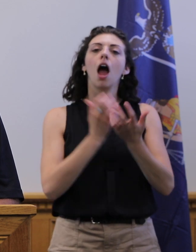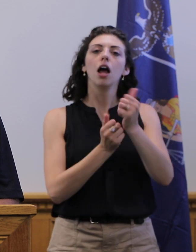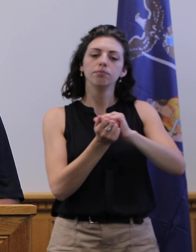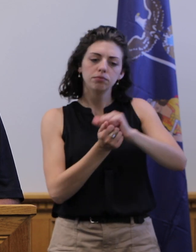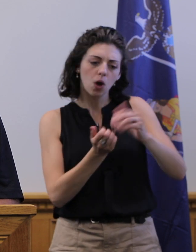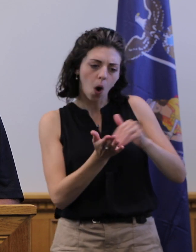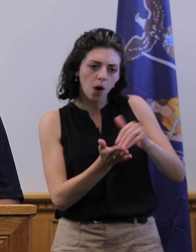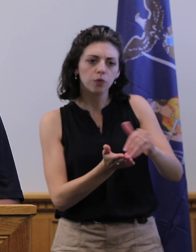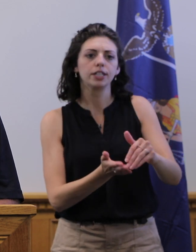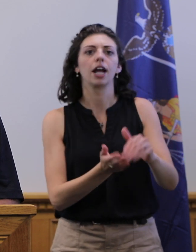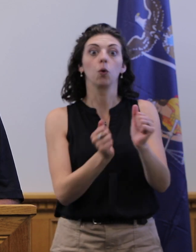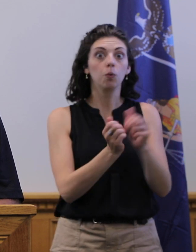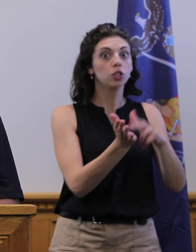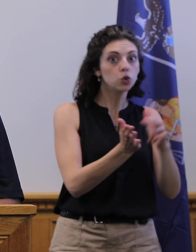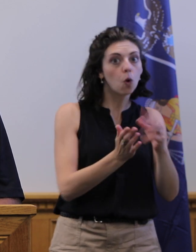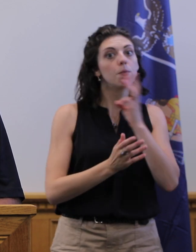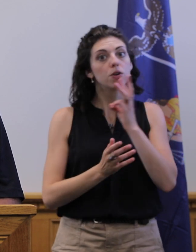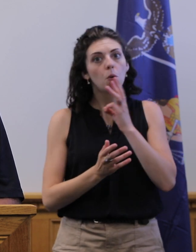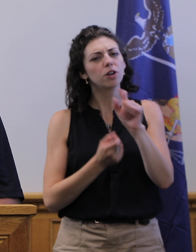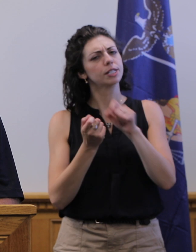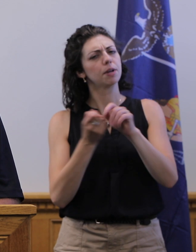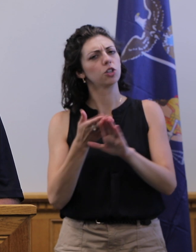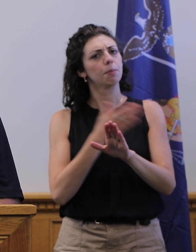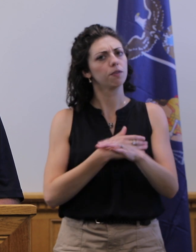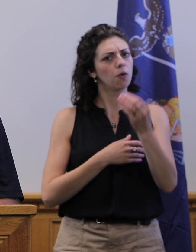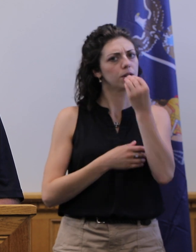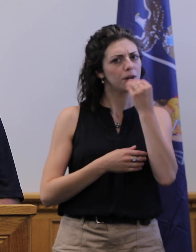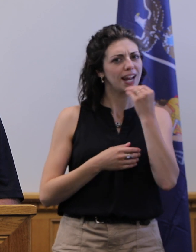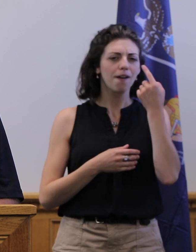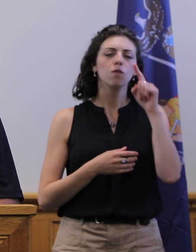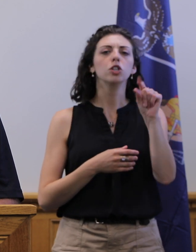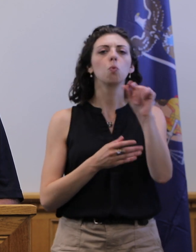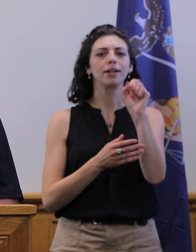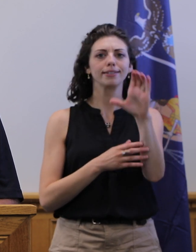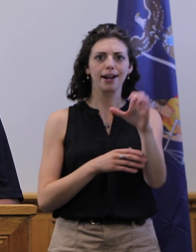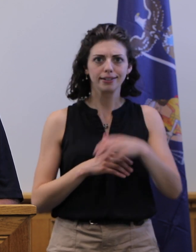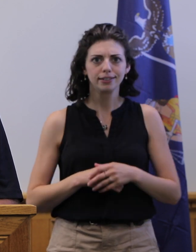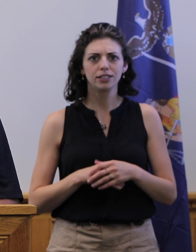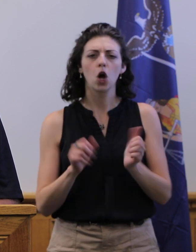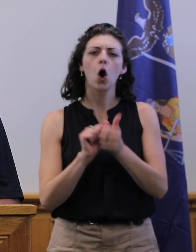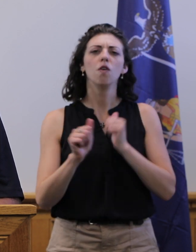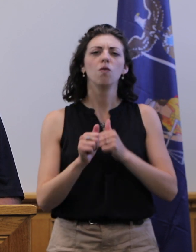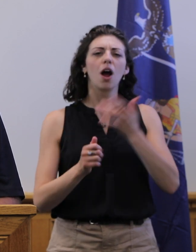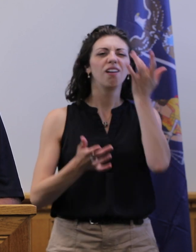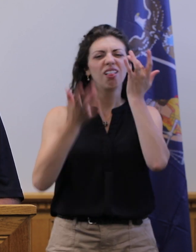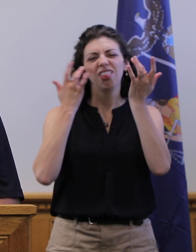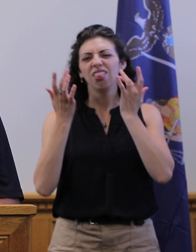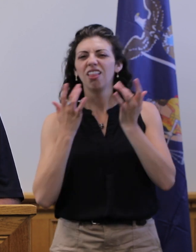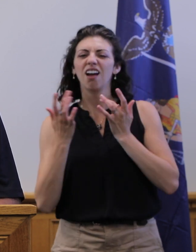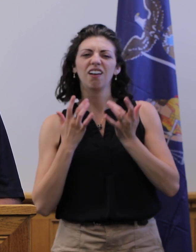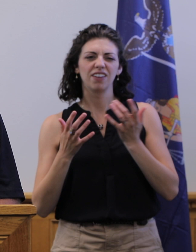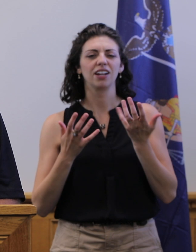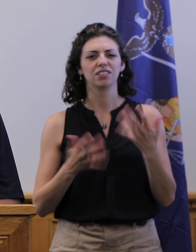20 seconds, especially before you eat. Avoid touching your eyes, nose, and mouth with unwashed hands. Cover